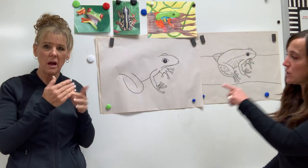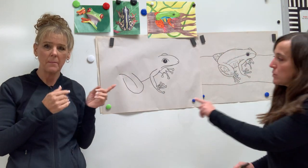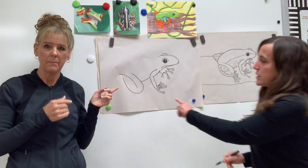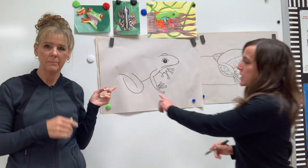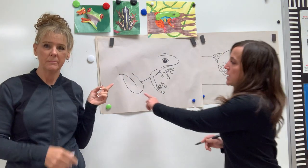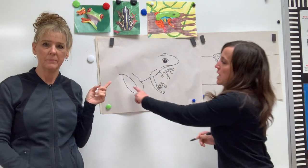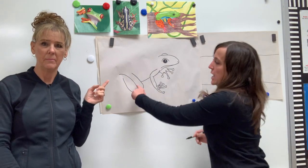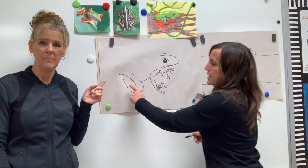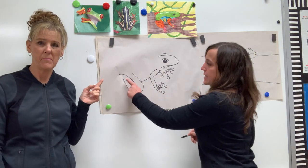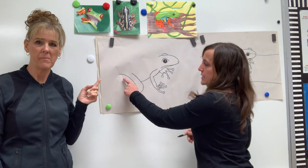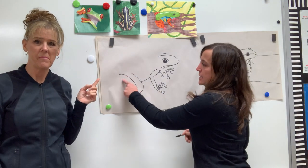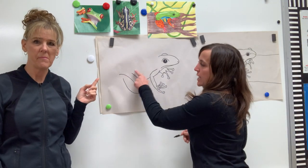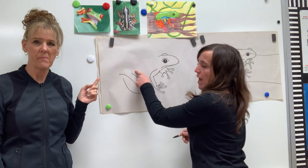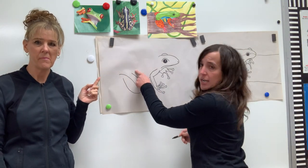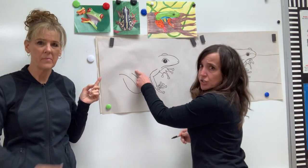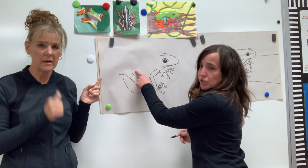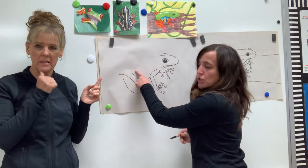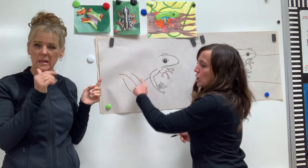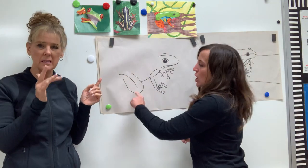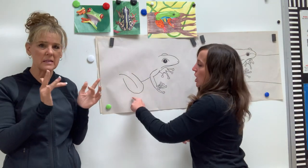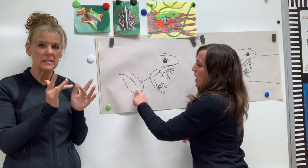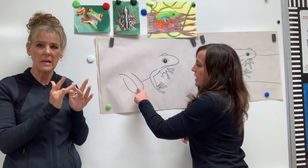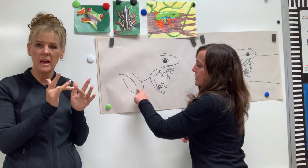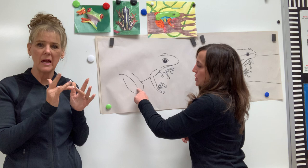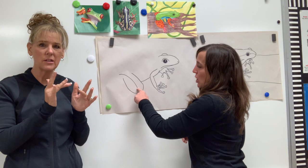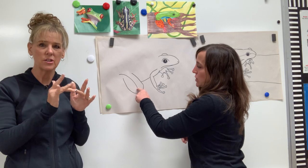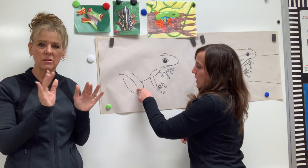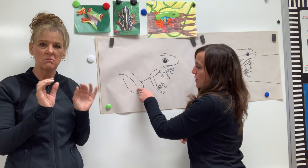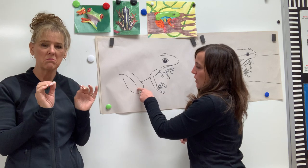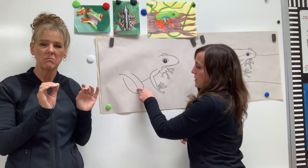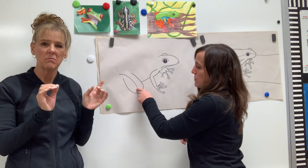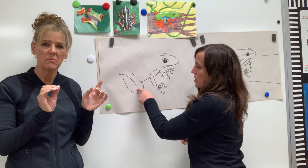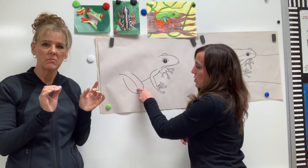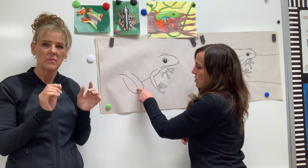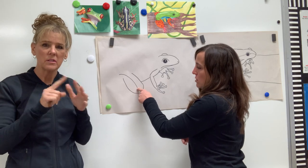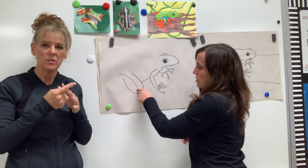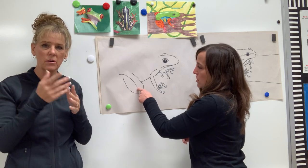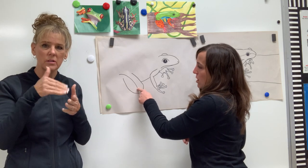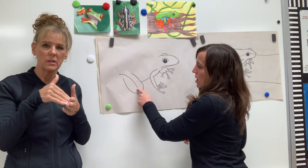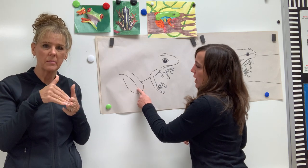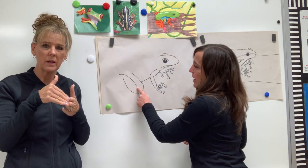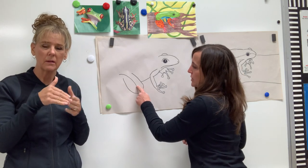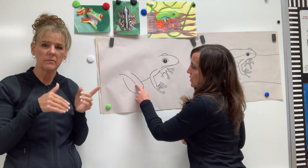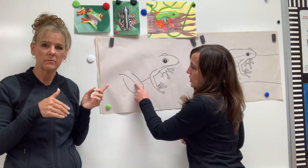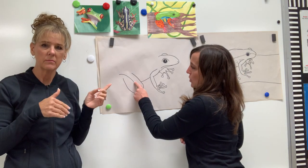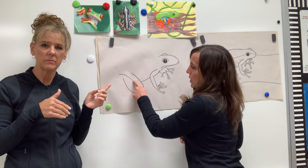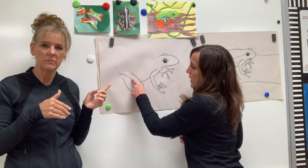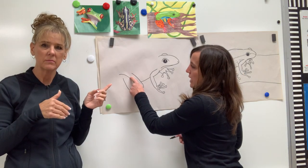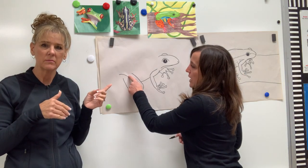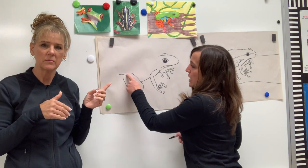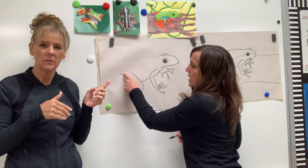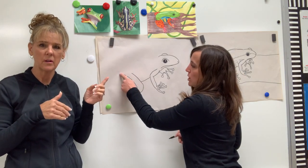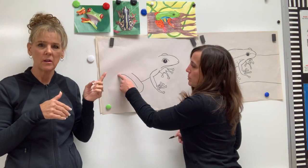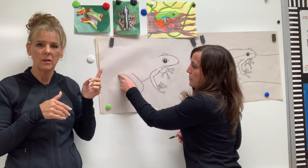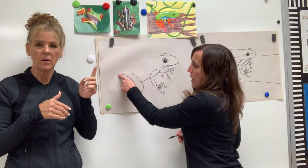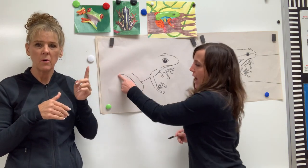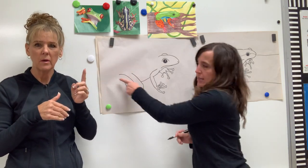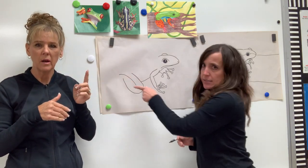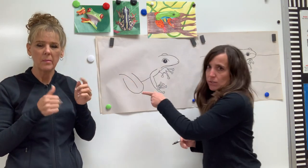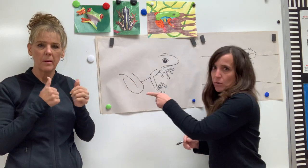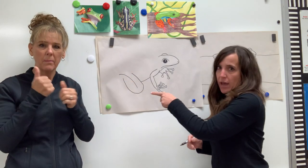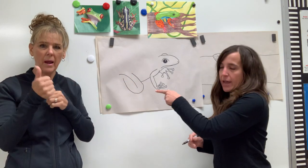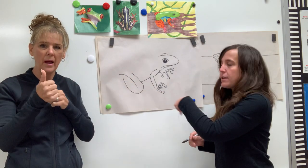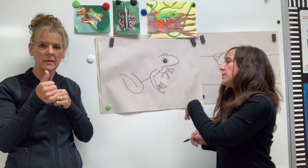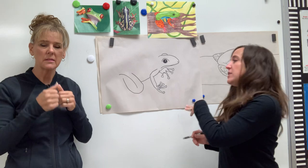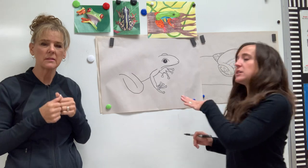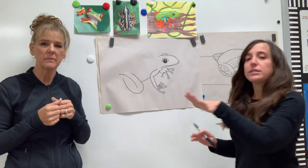Okay, so see, it doesn't touch. It starts kind of right in the middle and it's gonna go a little bit